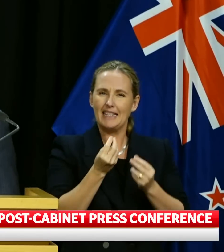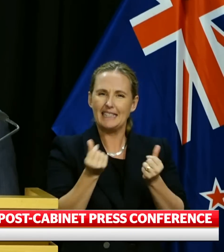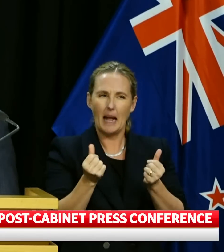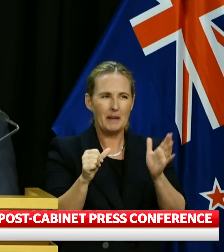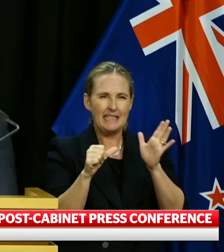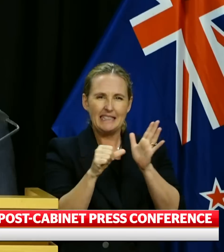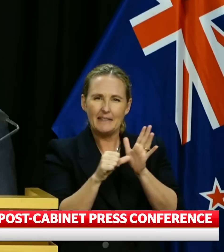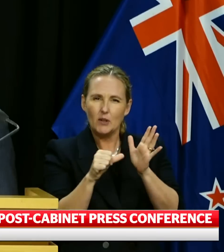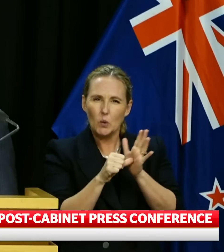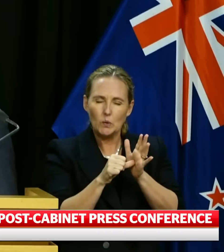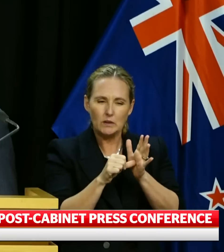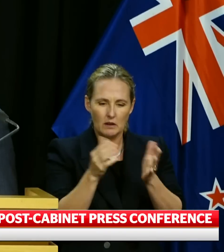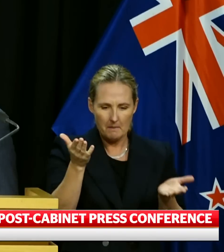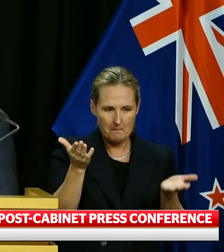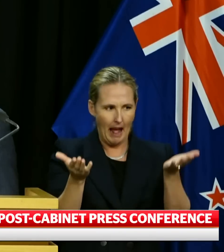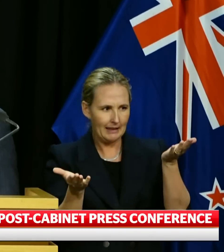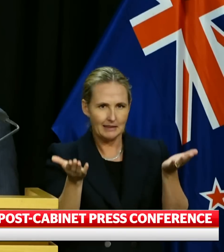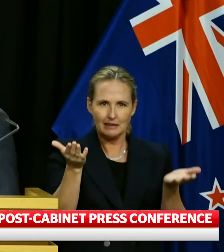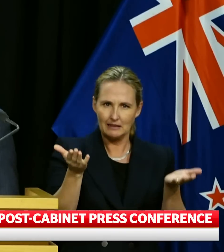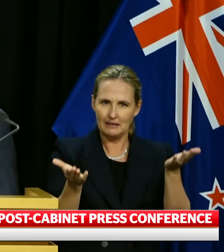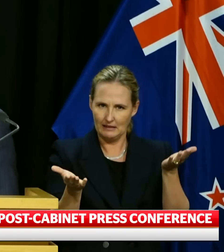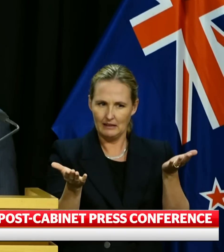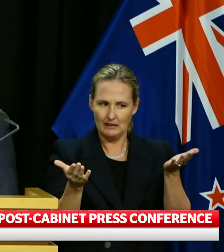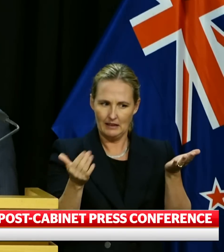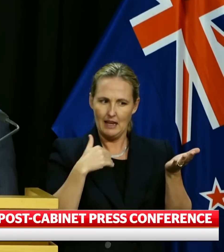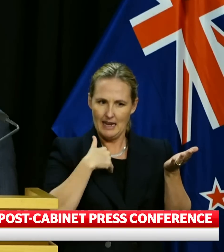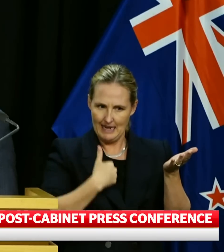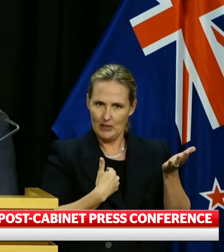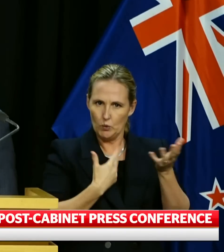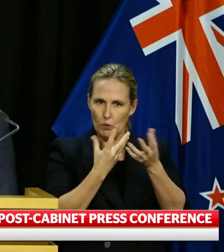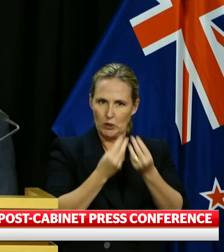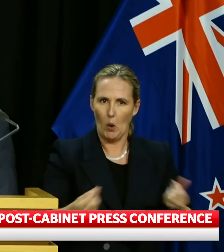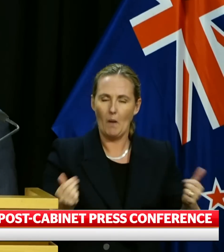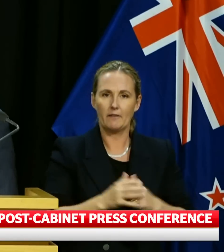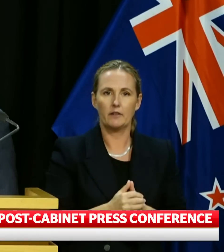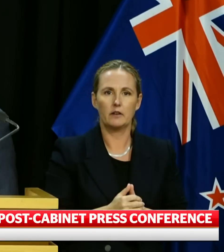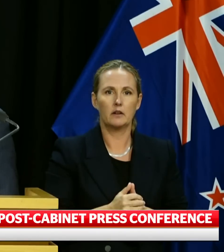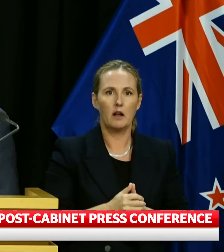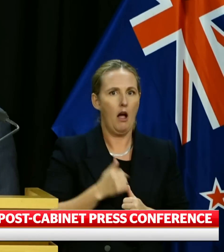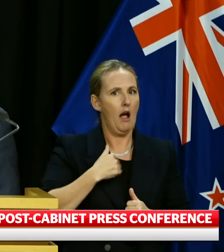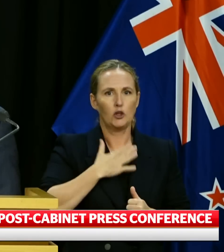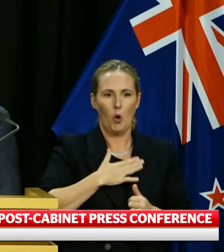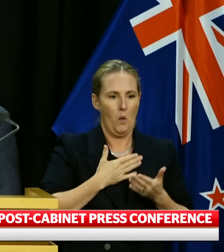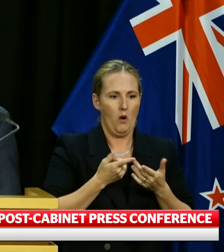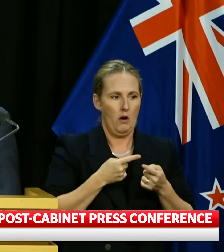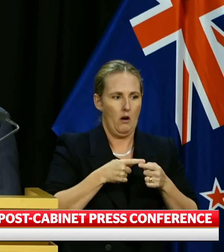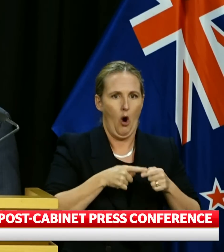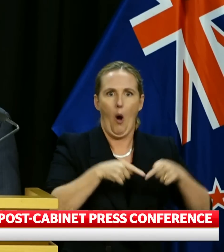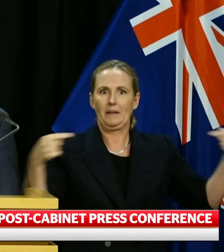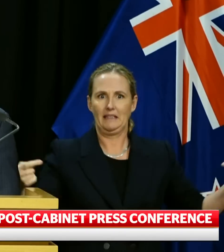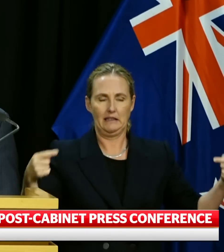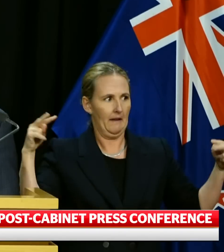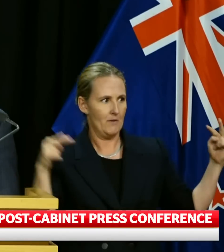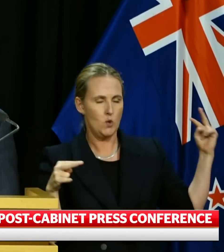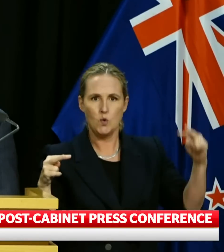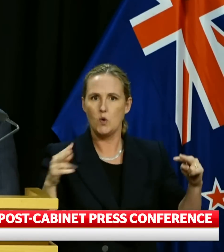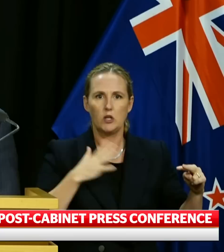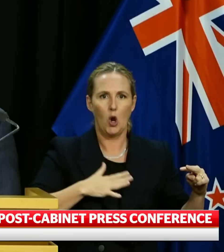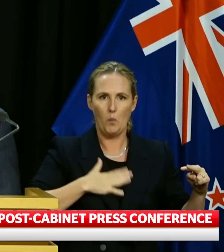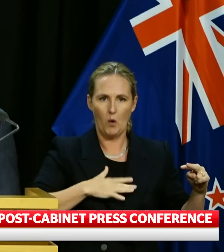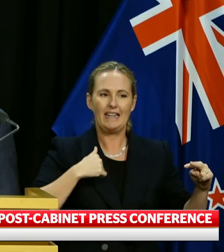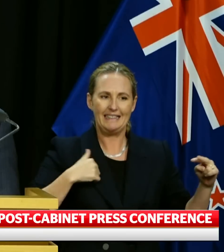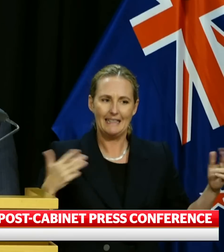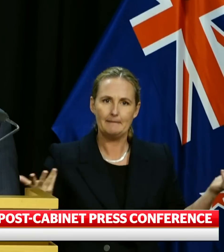achieved here, and I don't want it to become in itself a polarising issue, which is the direction that it was heading in. So I think by having the Law Commission look